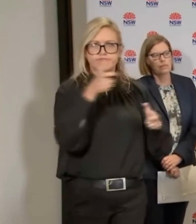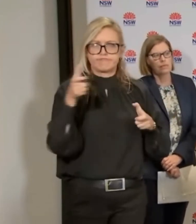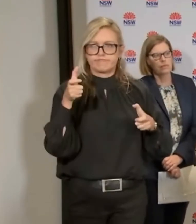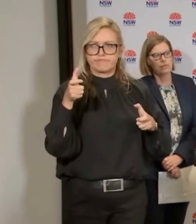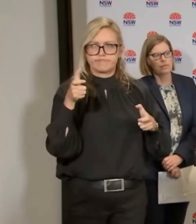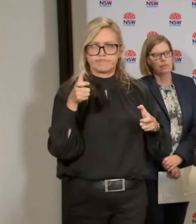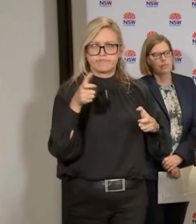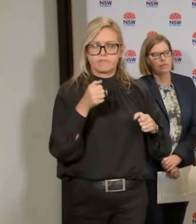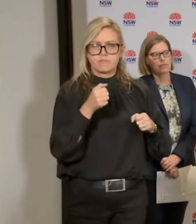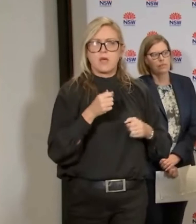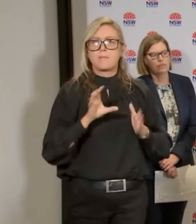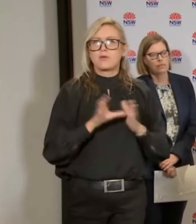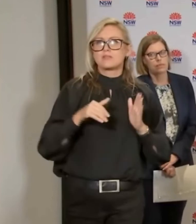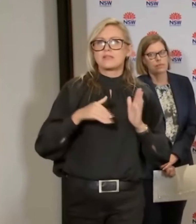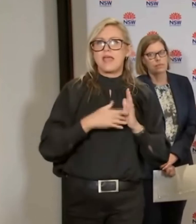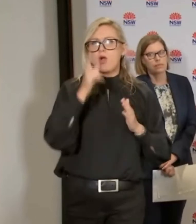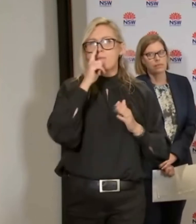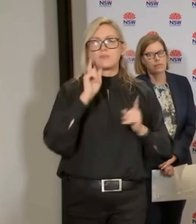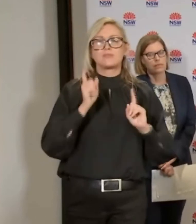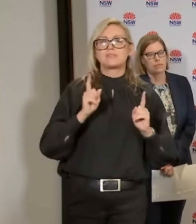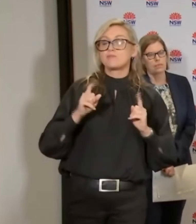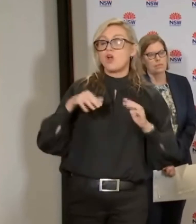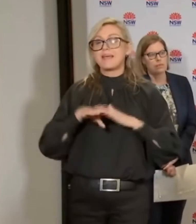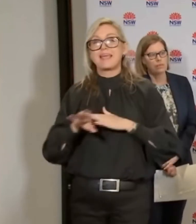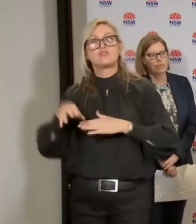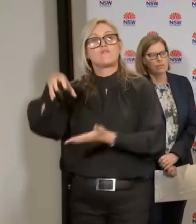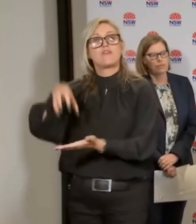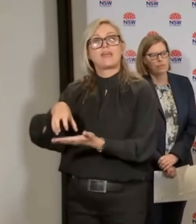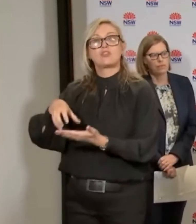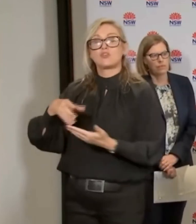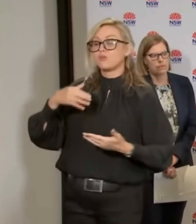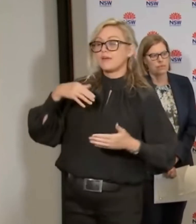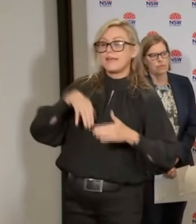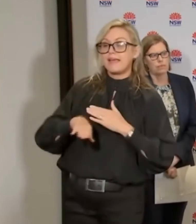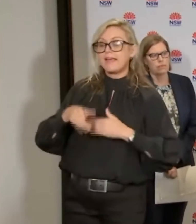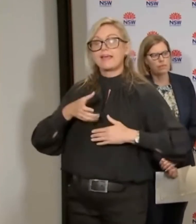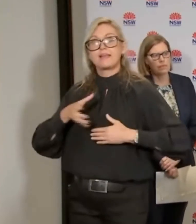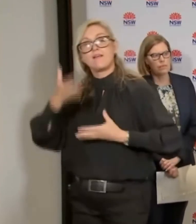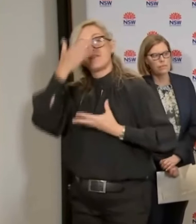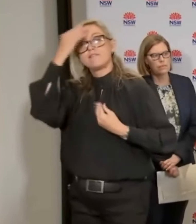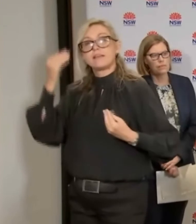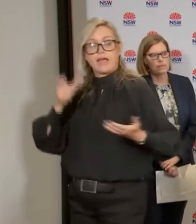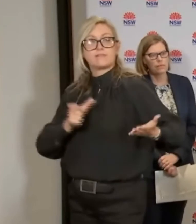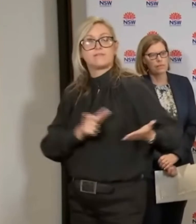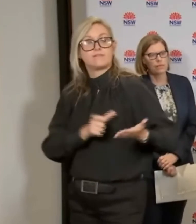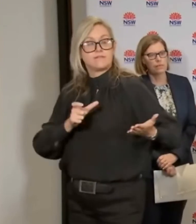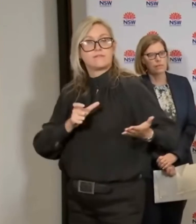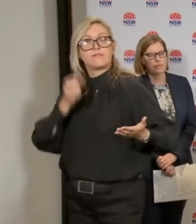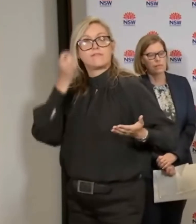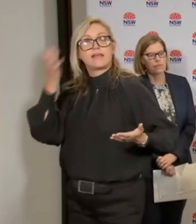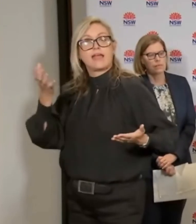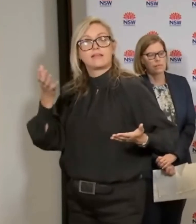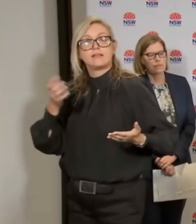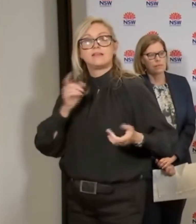they're forgetting to sign in when they go into a venue, and businesses aren't, some businesses, I shouldn't say all, but some businesses aren't as enthusiastic about having